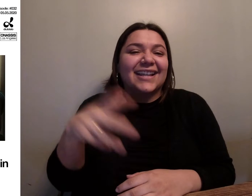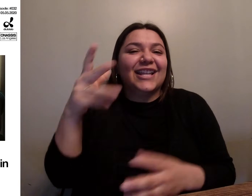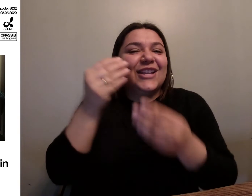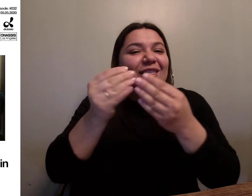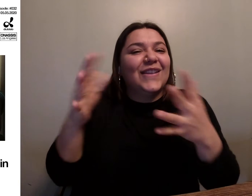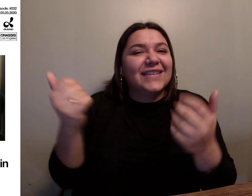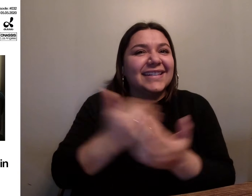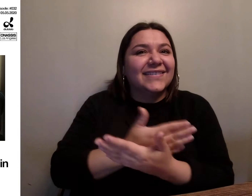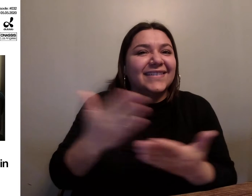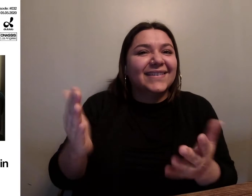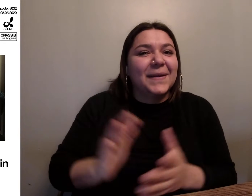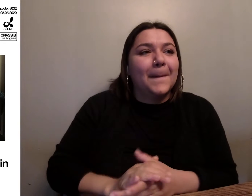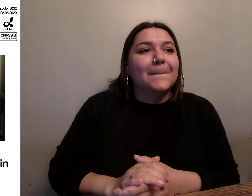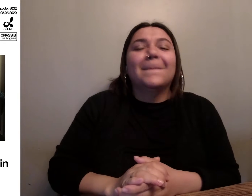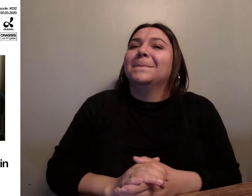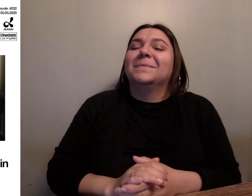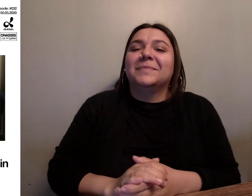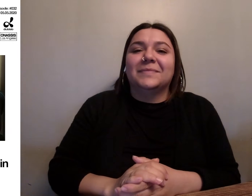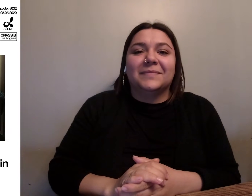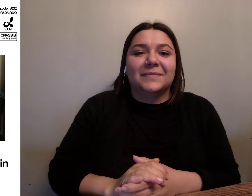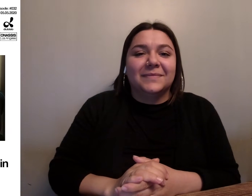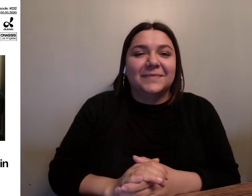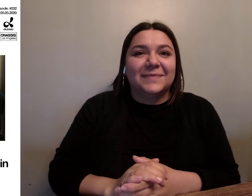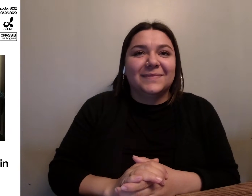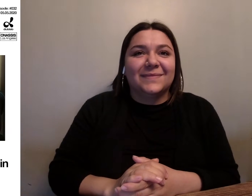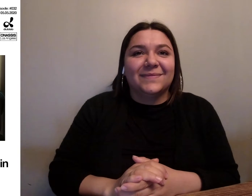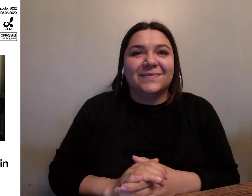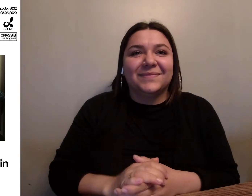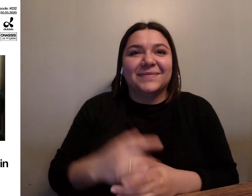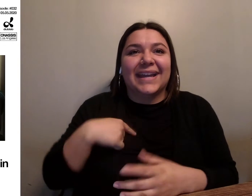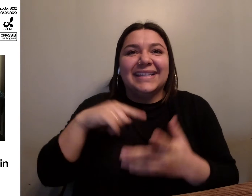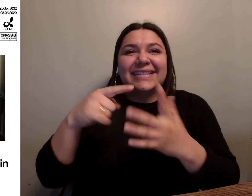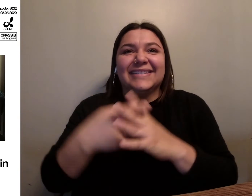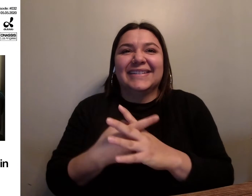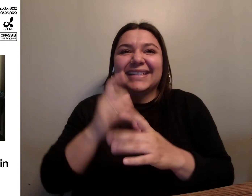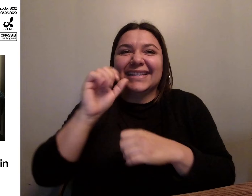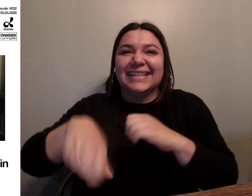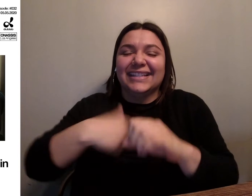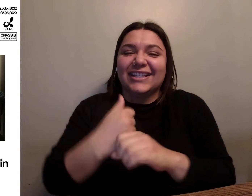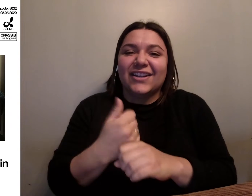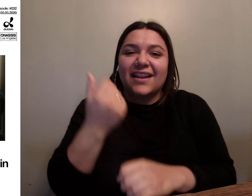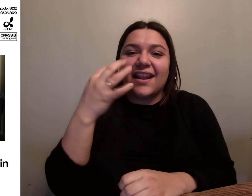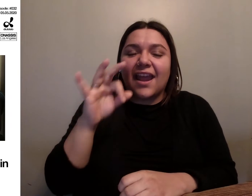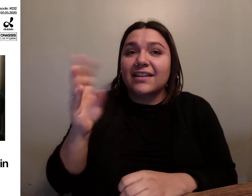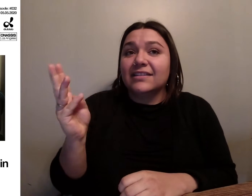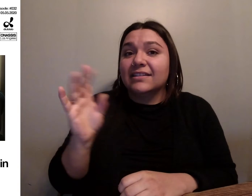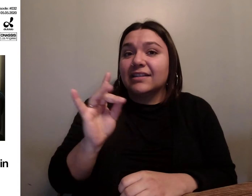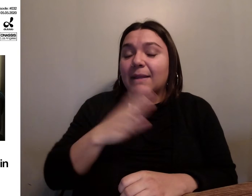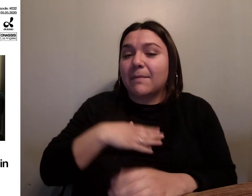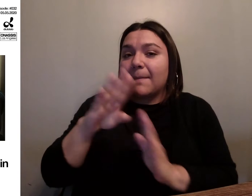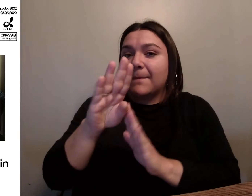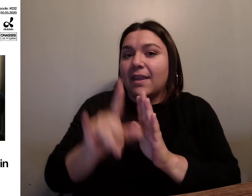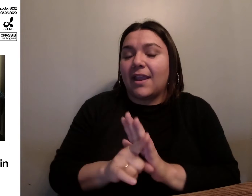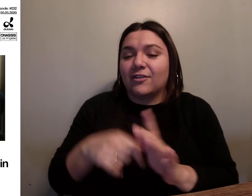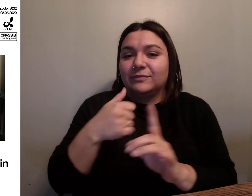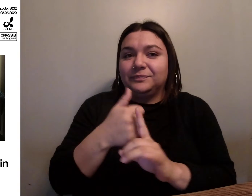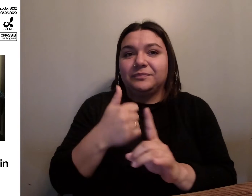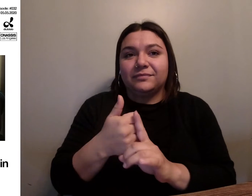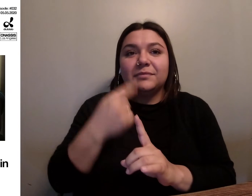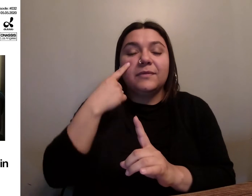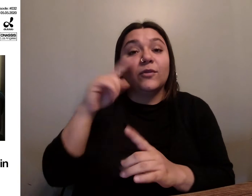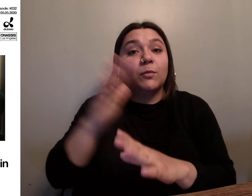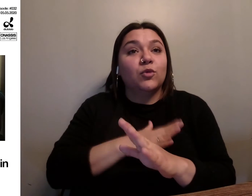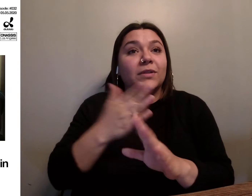in 1968 because my background was originally from music before I got into this. And I'd love you to say something